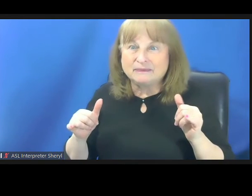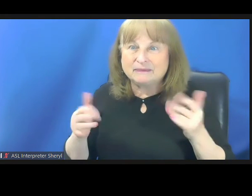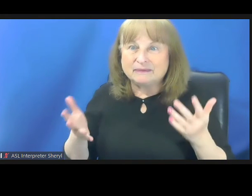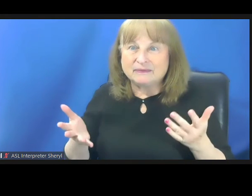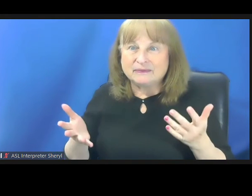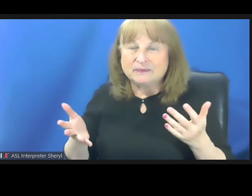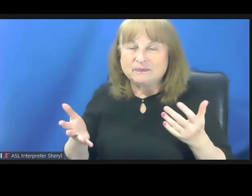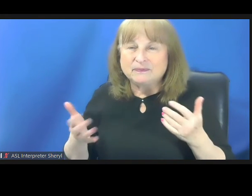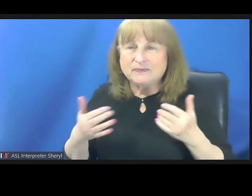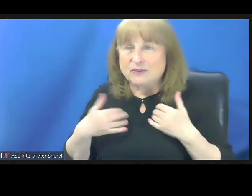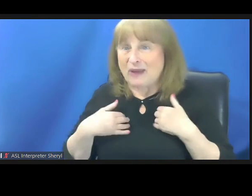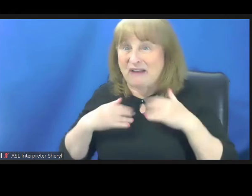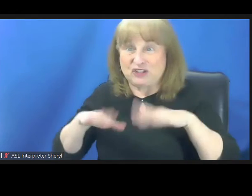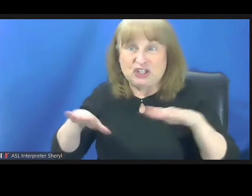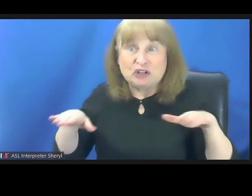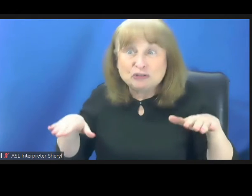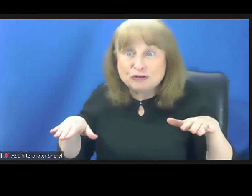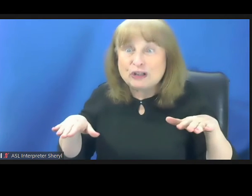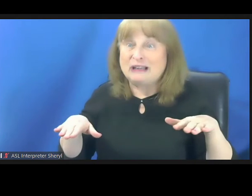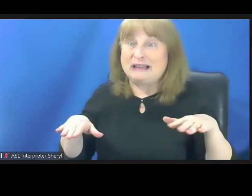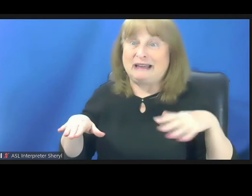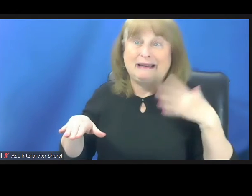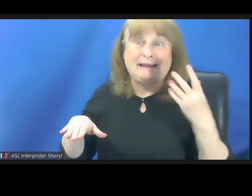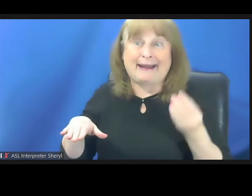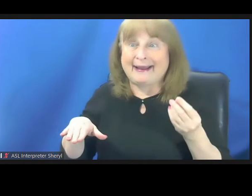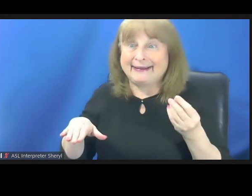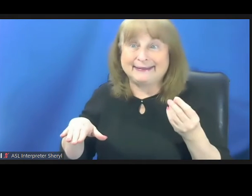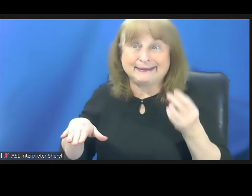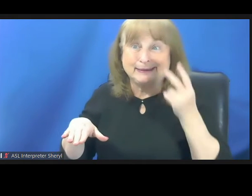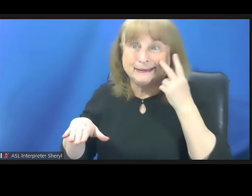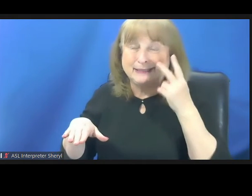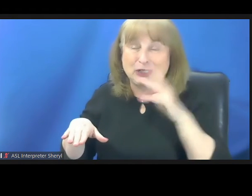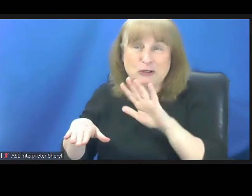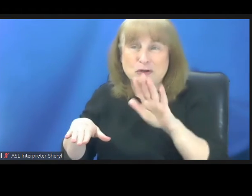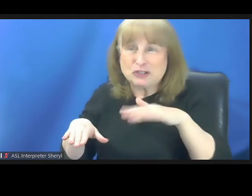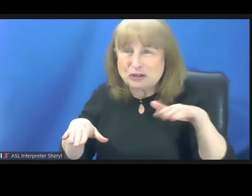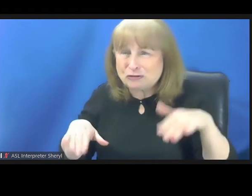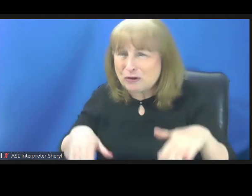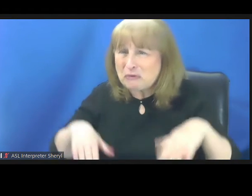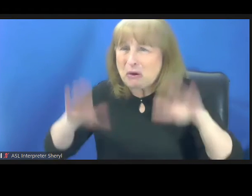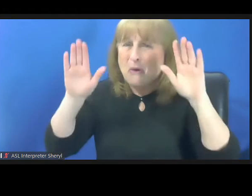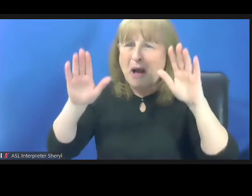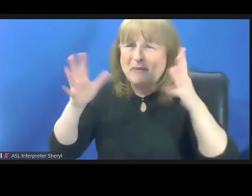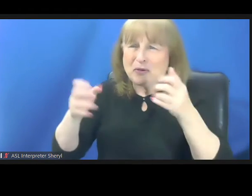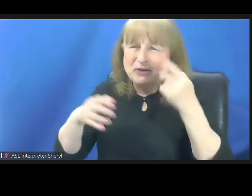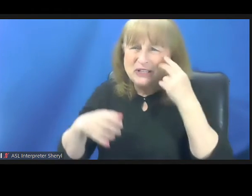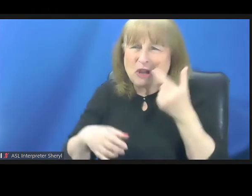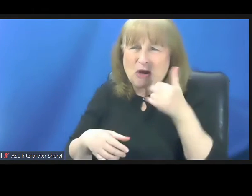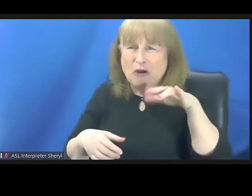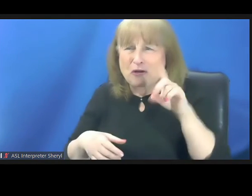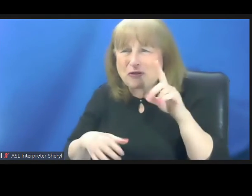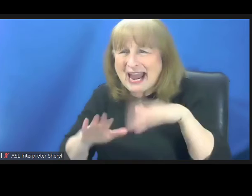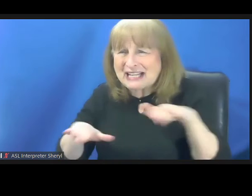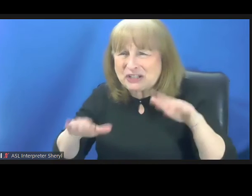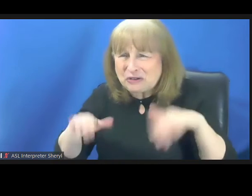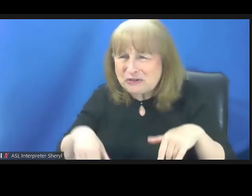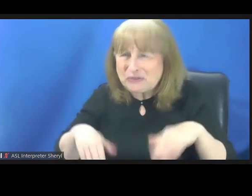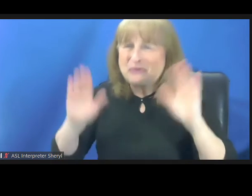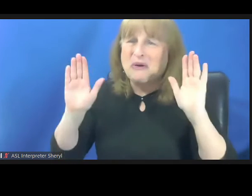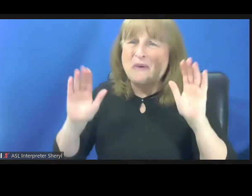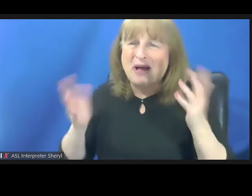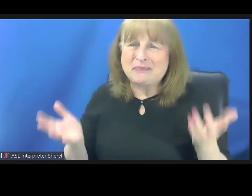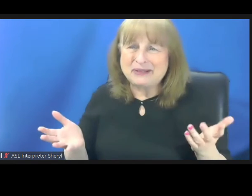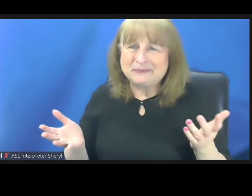having children and seeing them grow up and wanting to see the grandchildren grow up. And